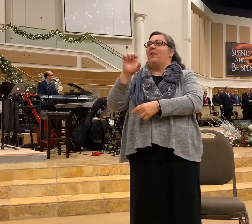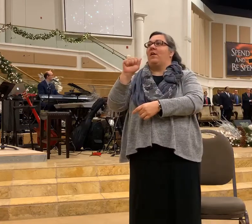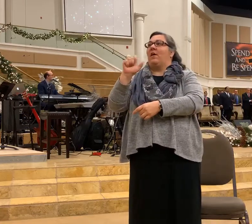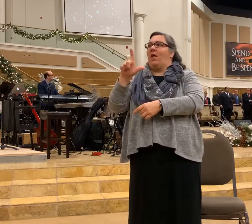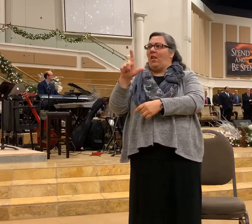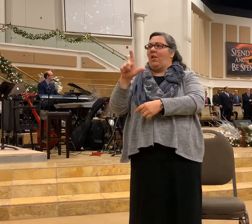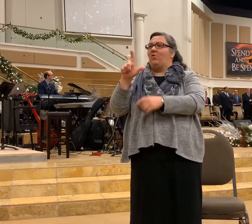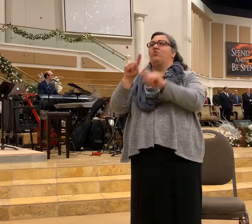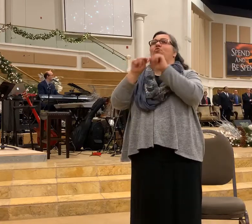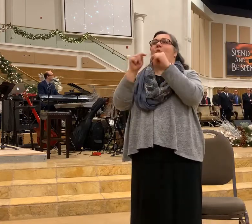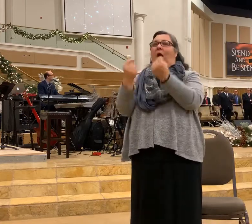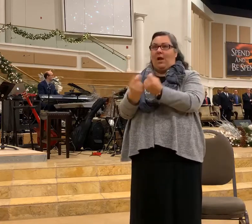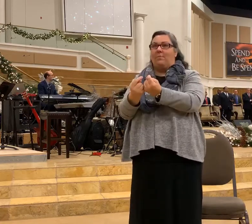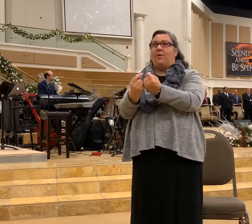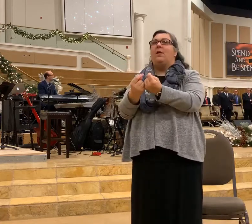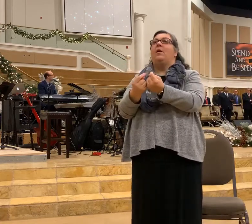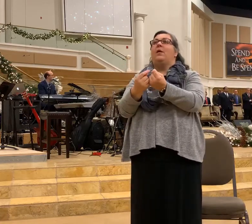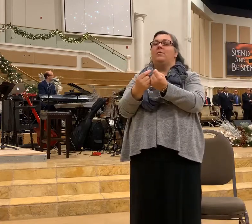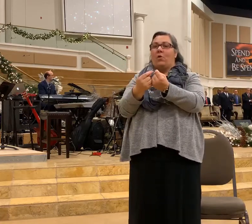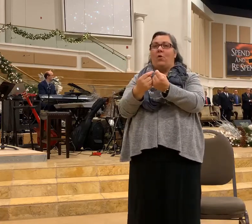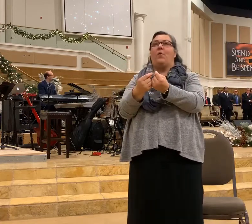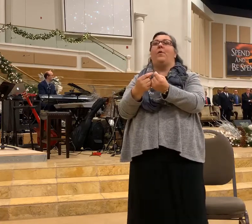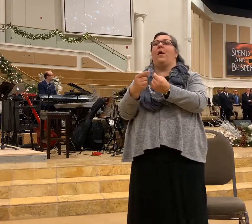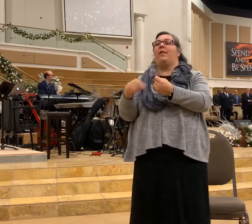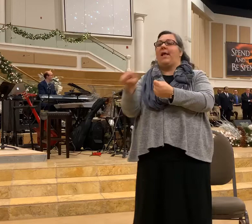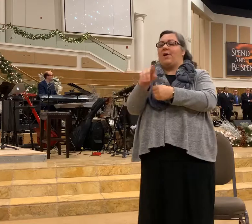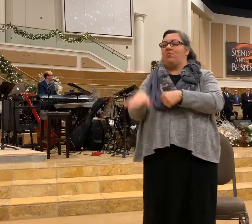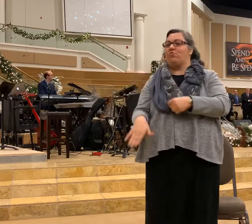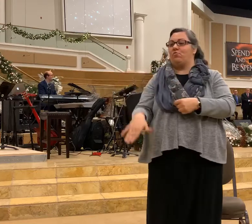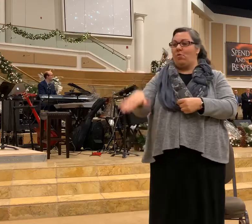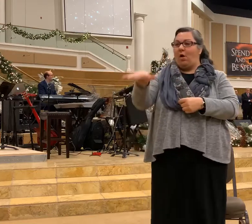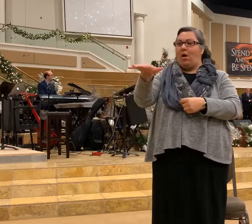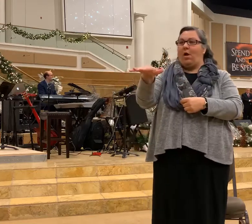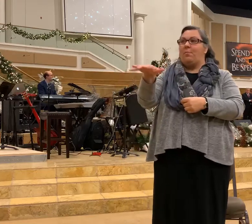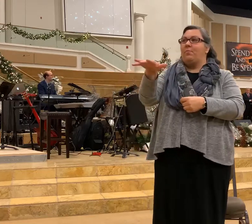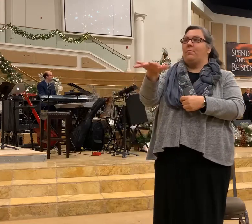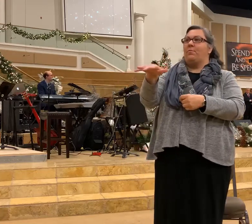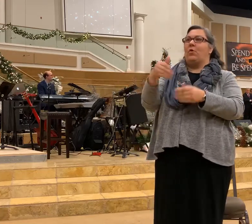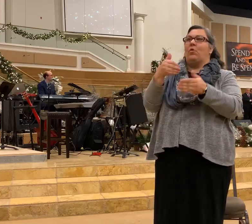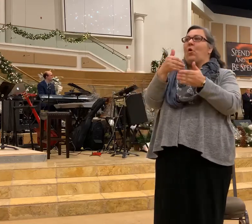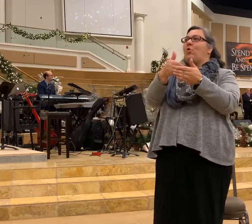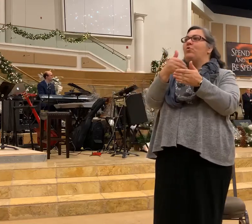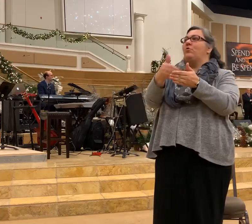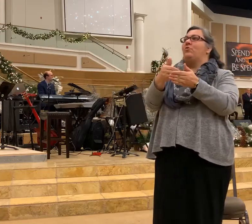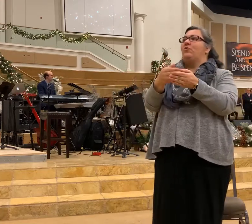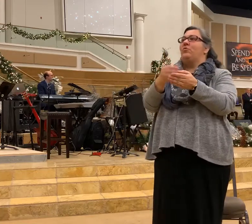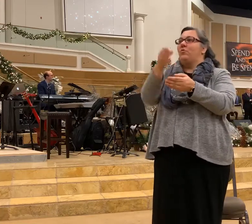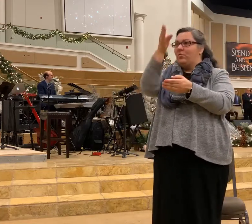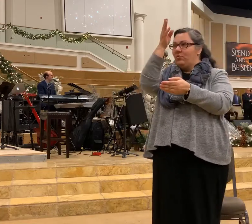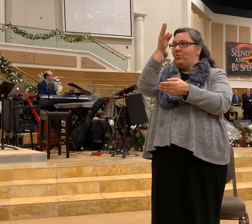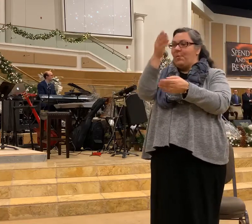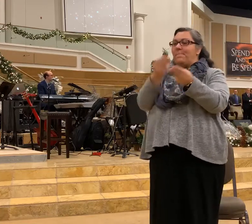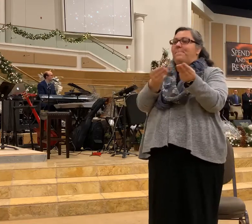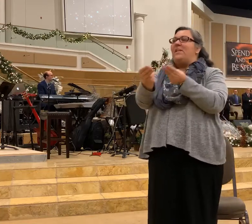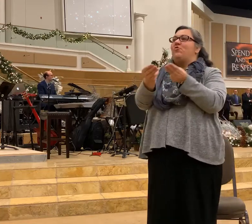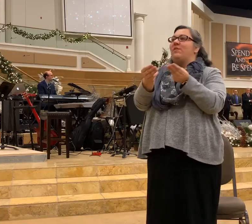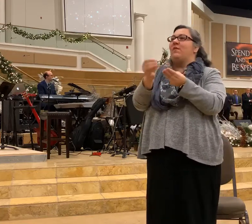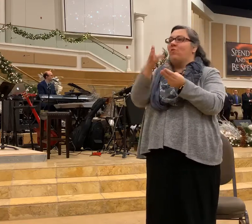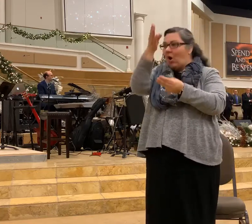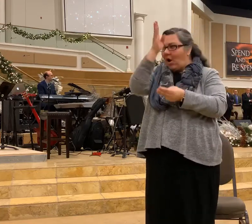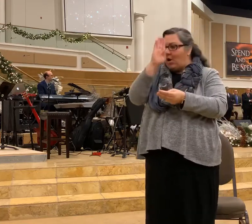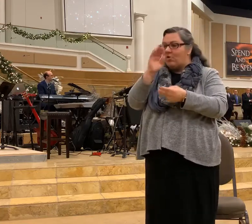into living near and around and in the things of God, the ministry of God. And those young men